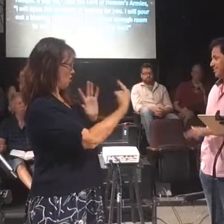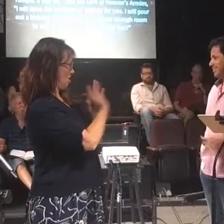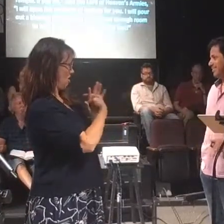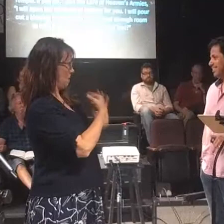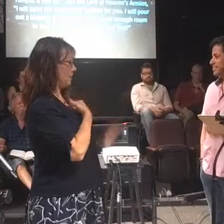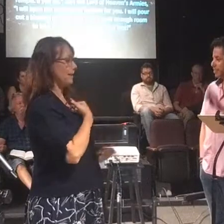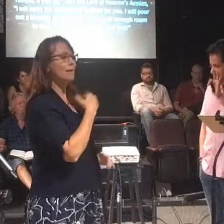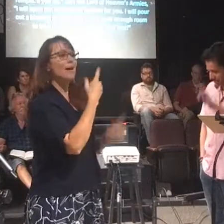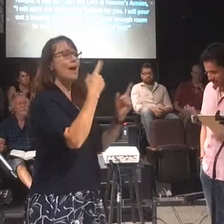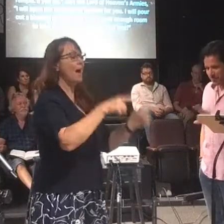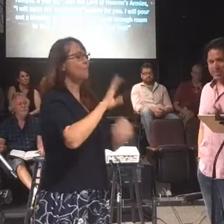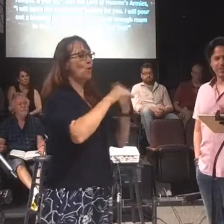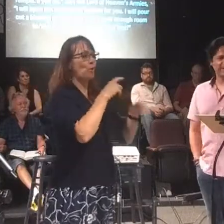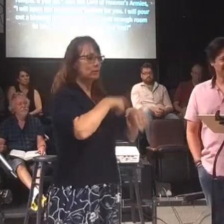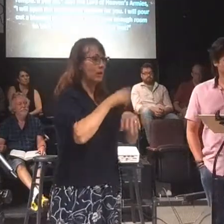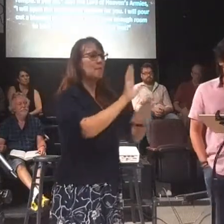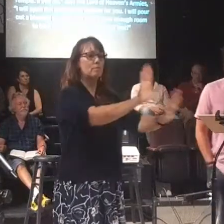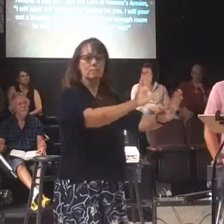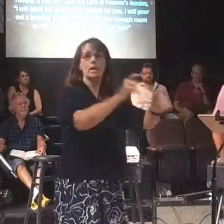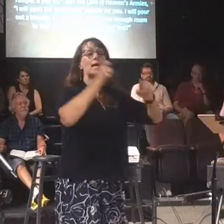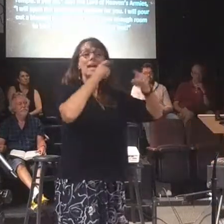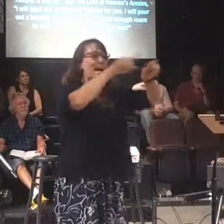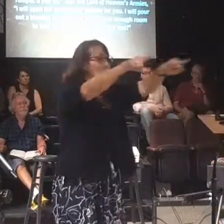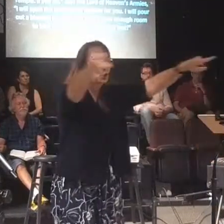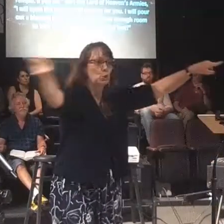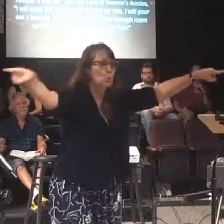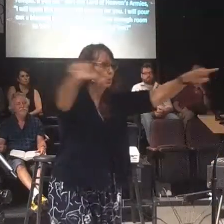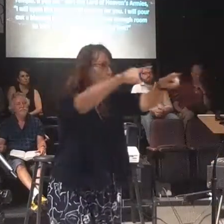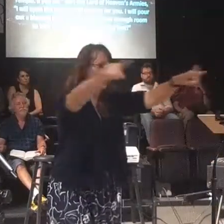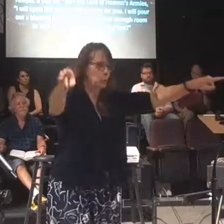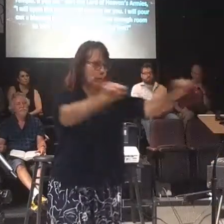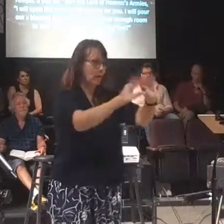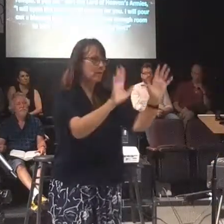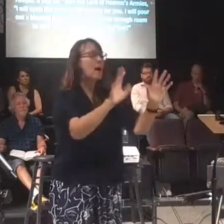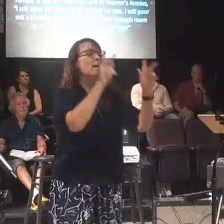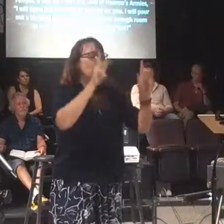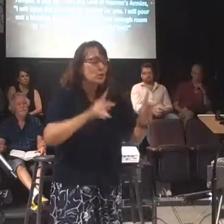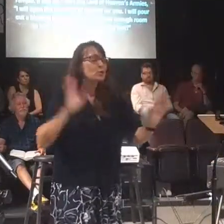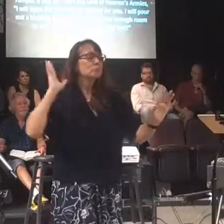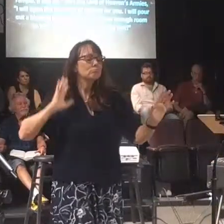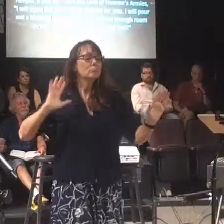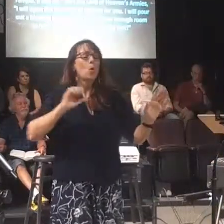in this church. So I just want to make sure that I clarify that. There